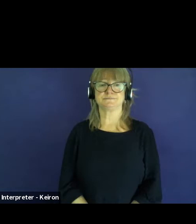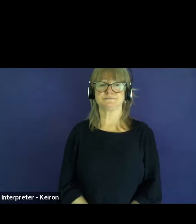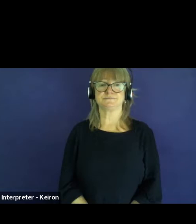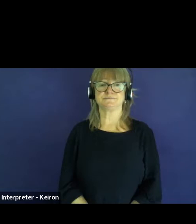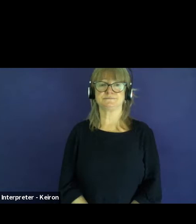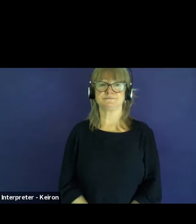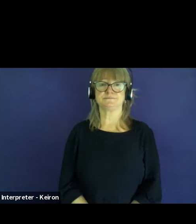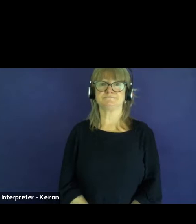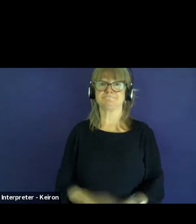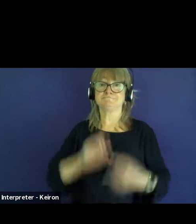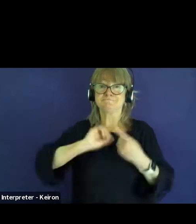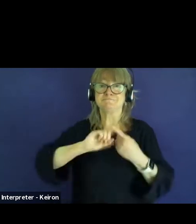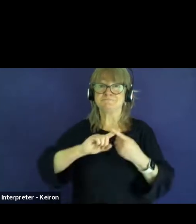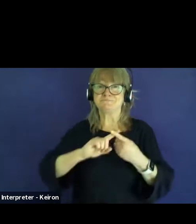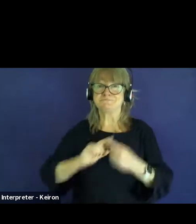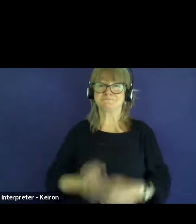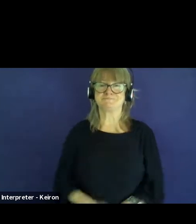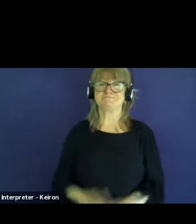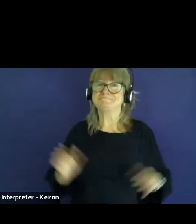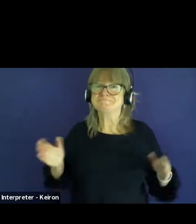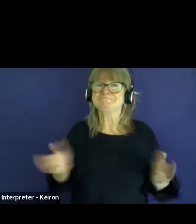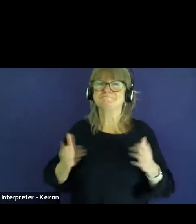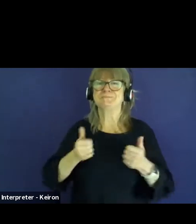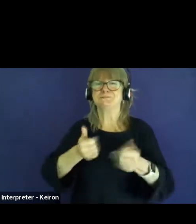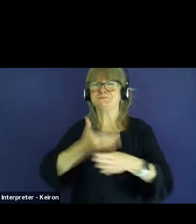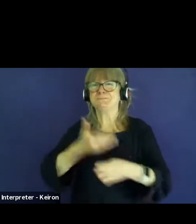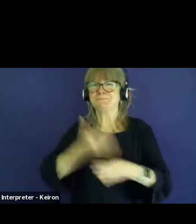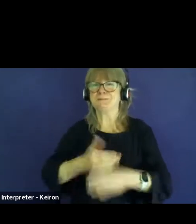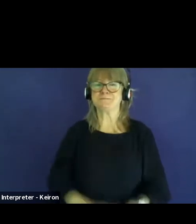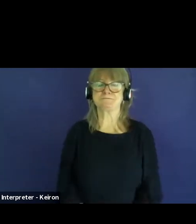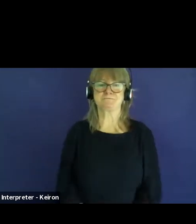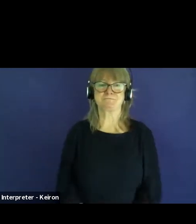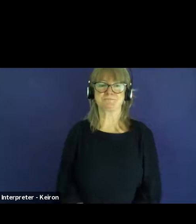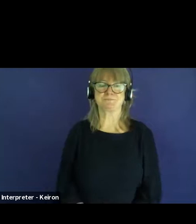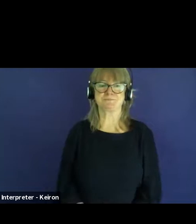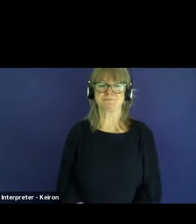Let's keep going, everyone. You're doing great.